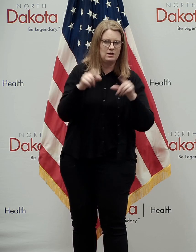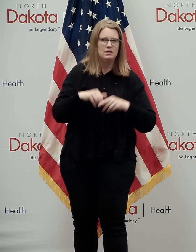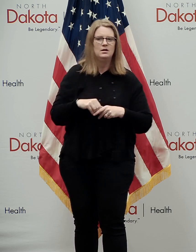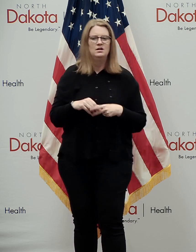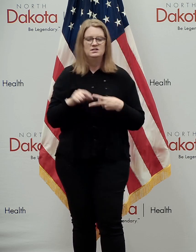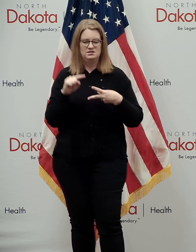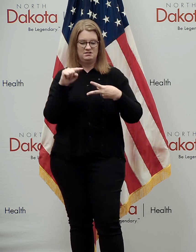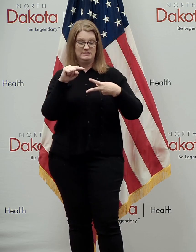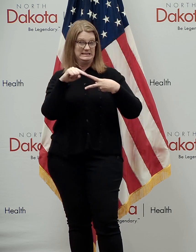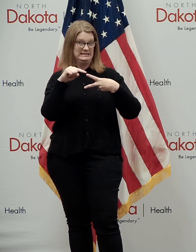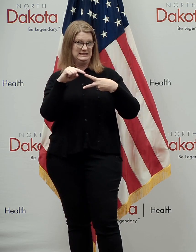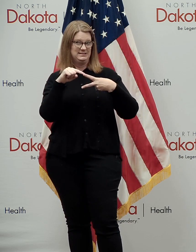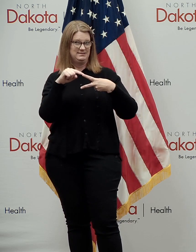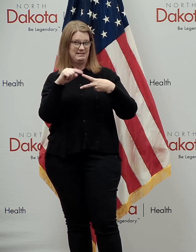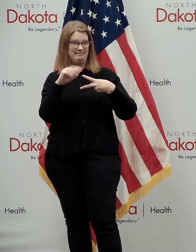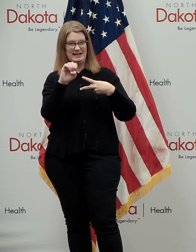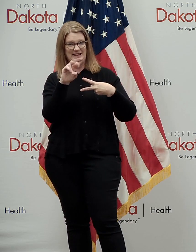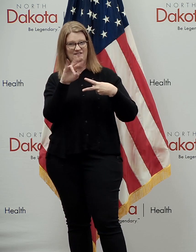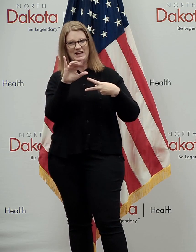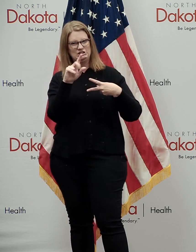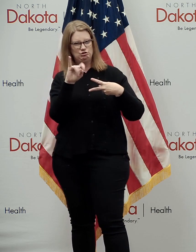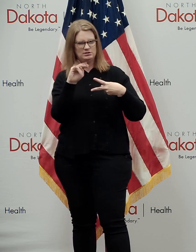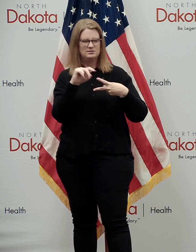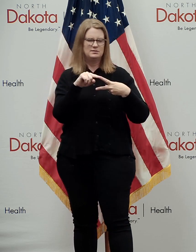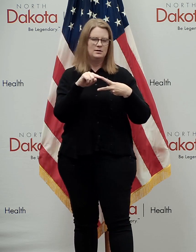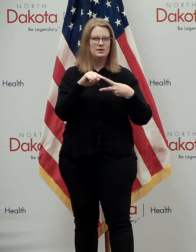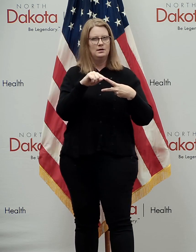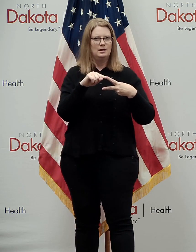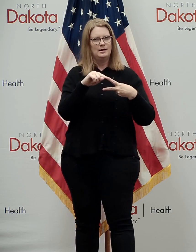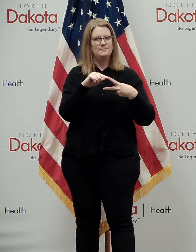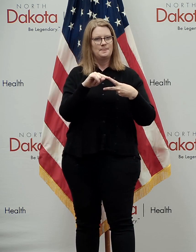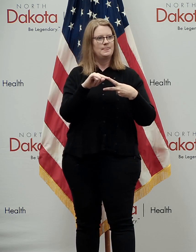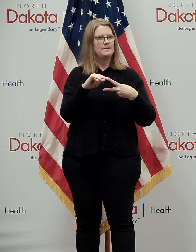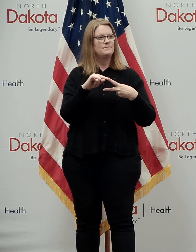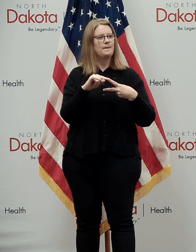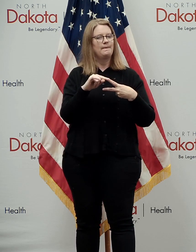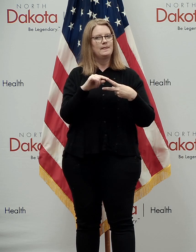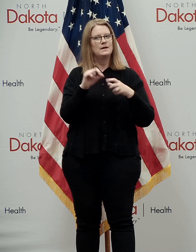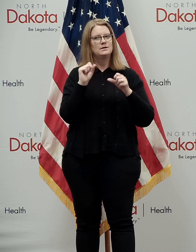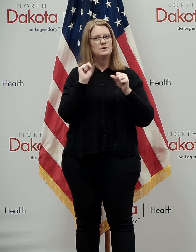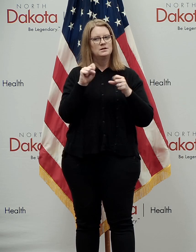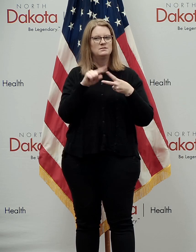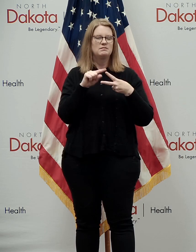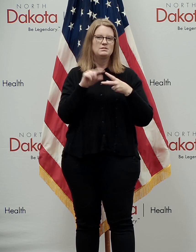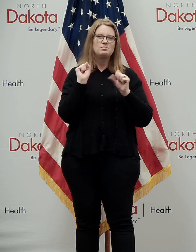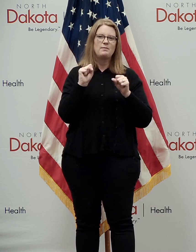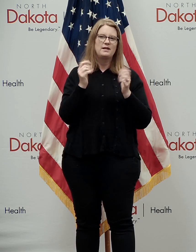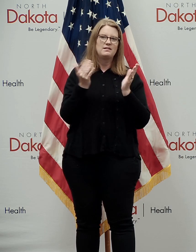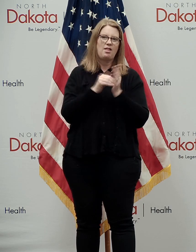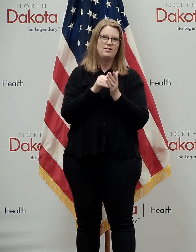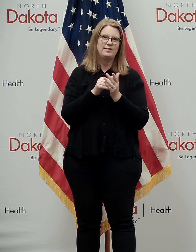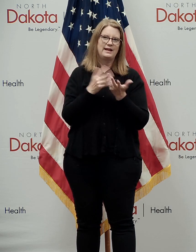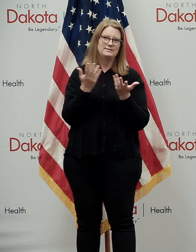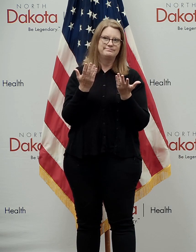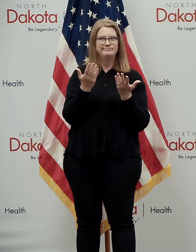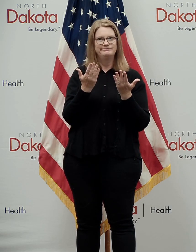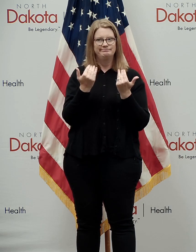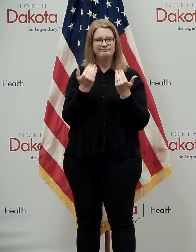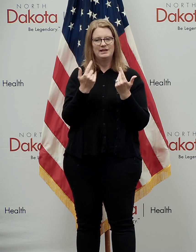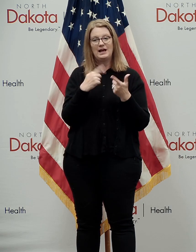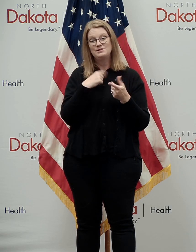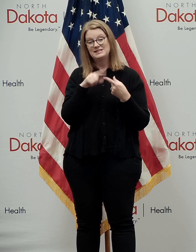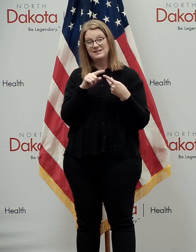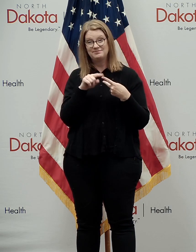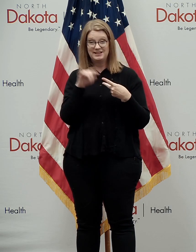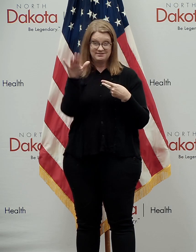is, I'm guessing we'll see another cry for us to do something around evictions, but I would just point people to the Rent Bridge program and say I